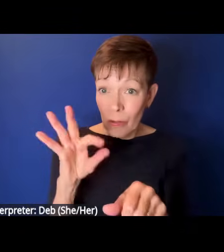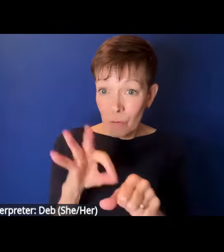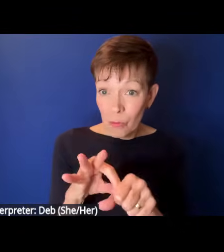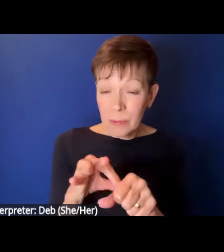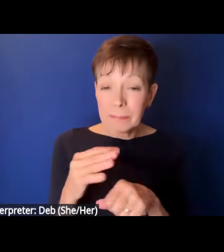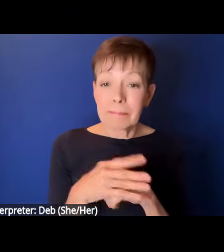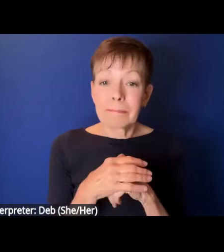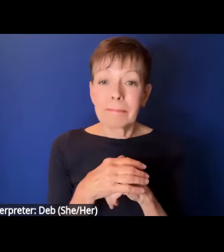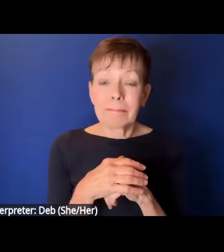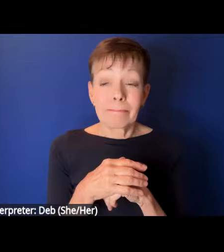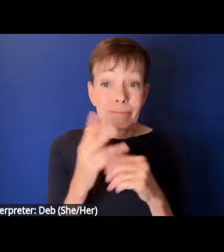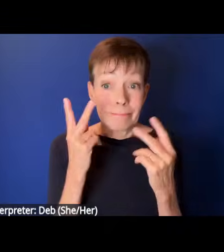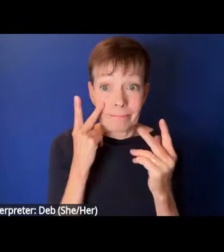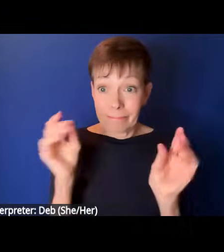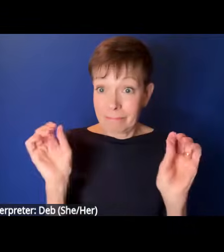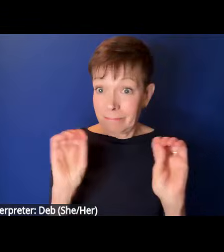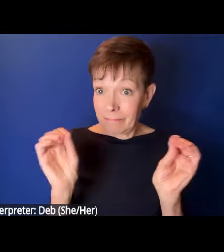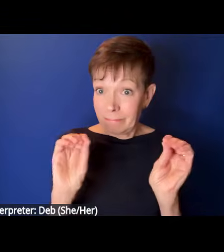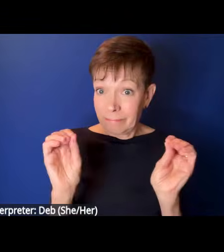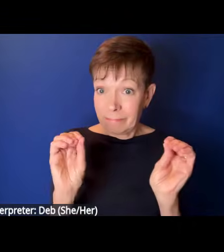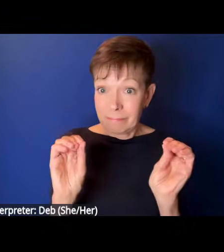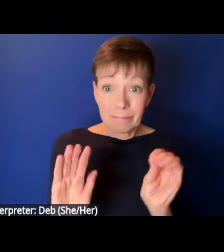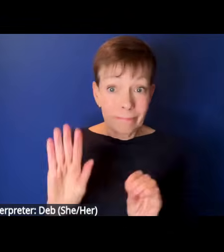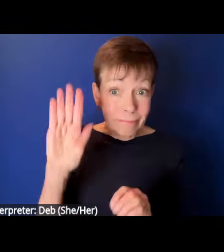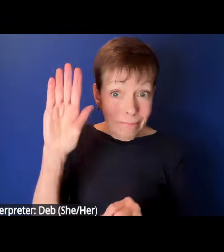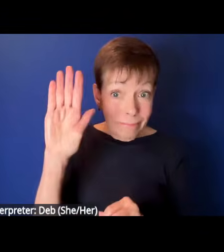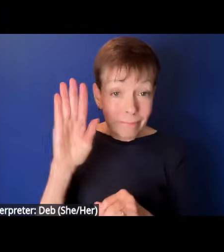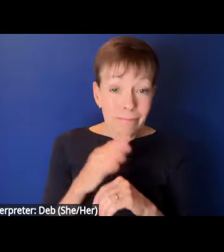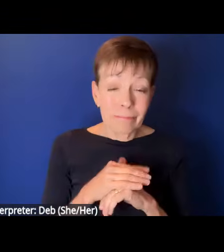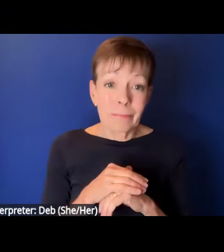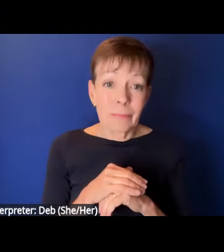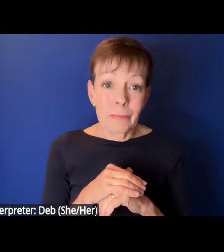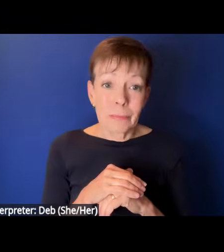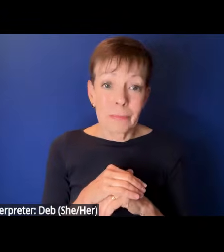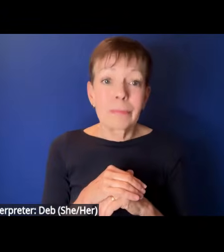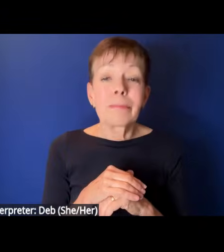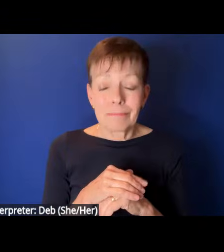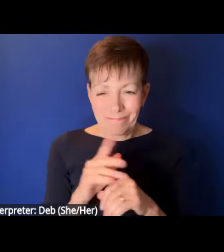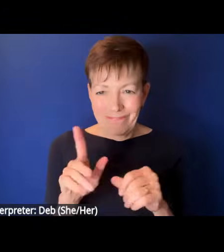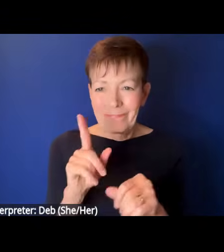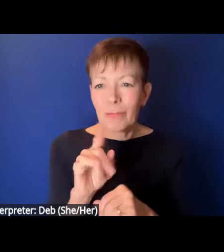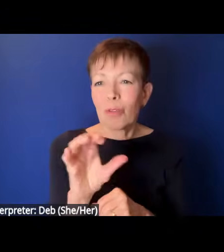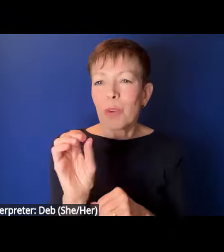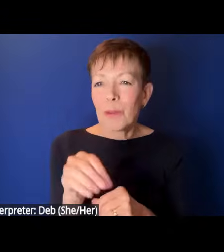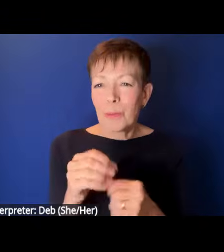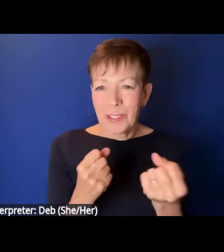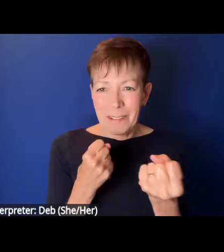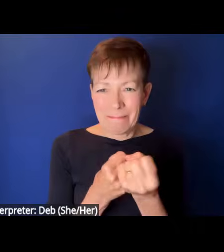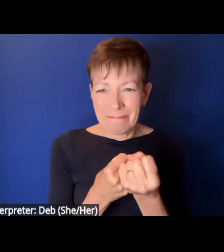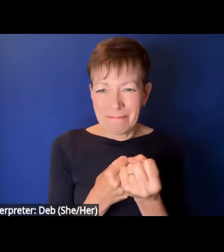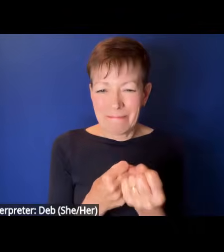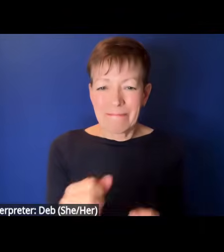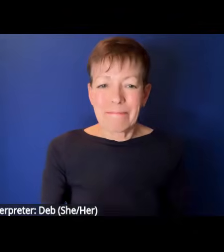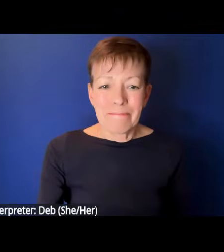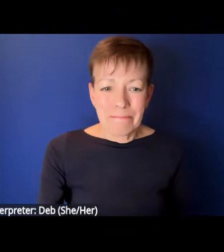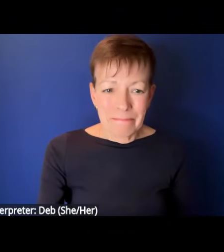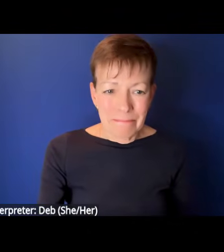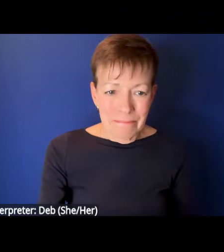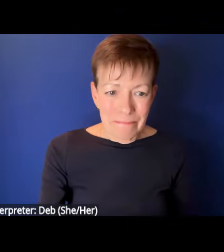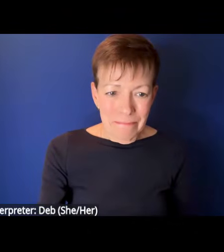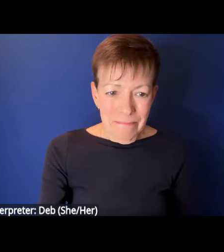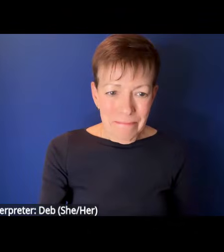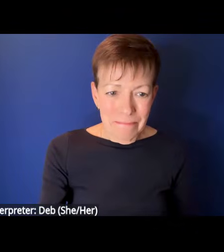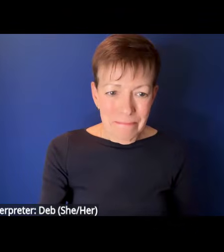Okay, seeing none, all those in favor, the show of hands. And that is unanimous. Thank you, trustees.